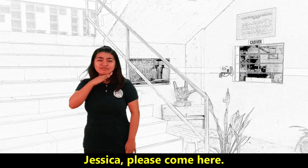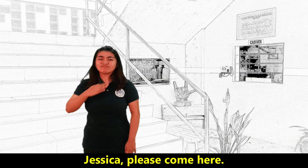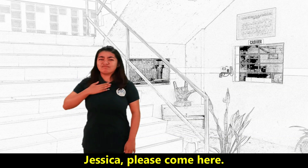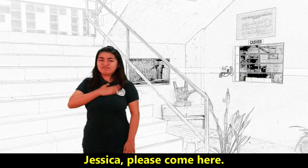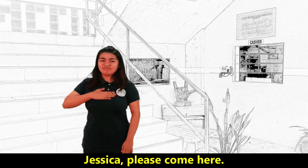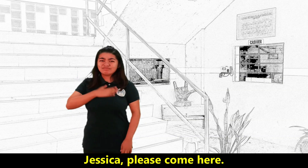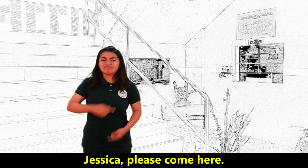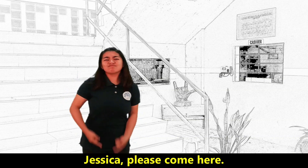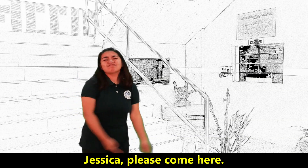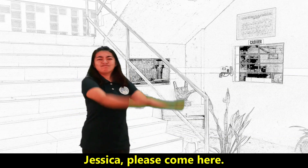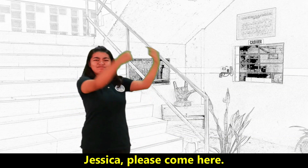Jessica, please come here.